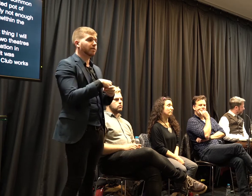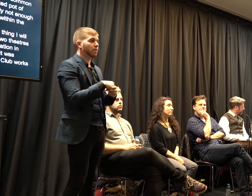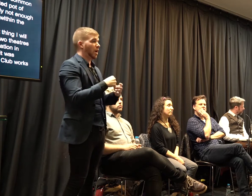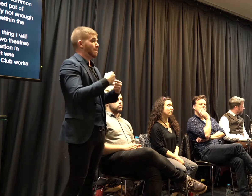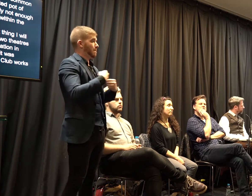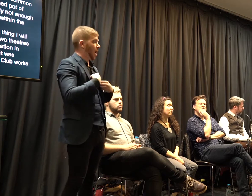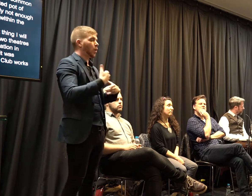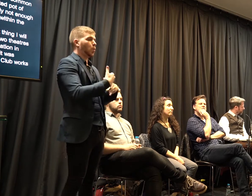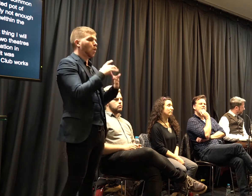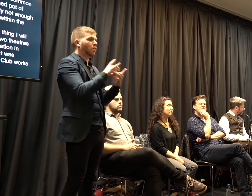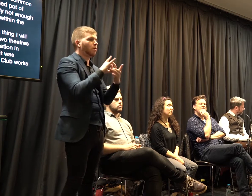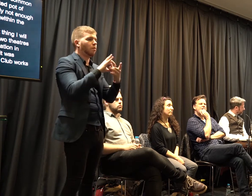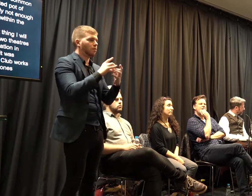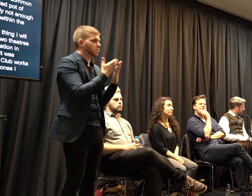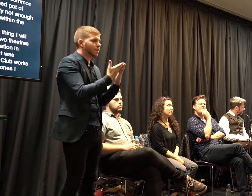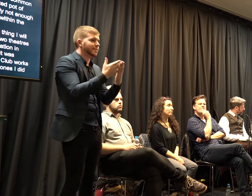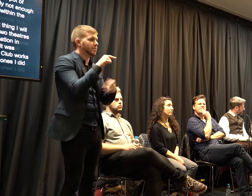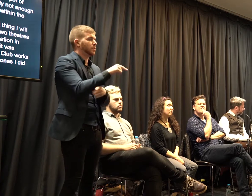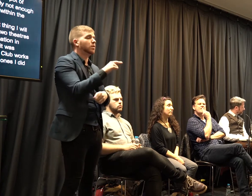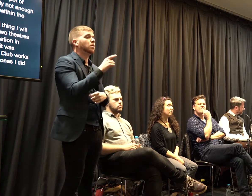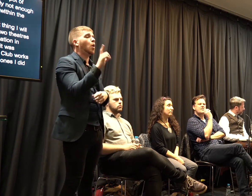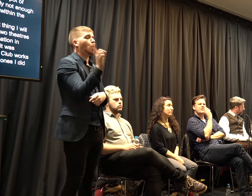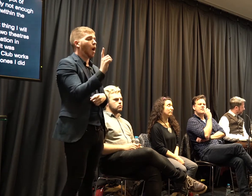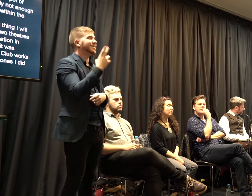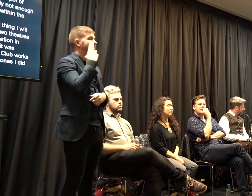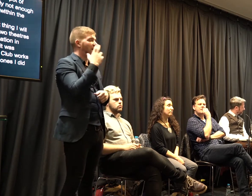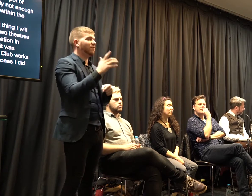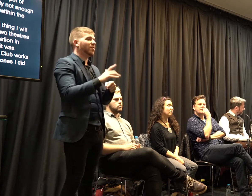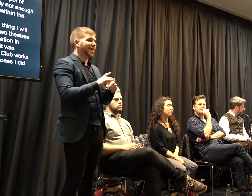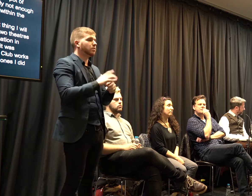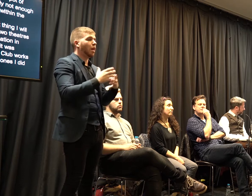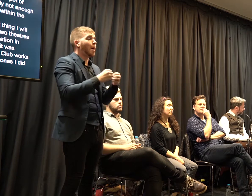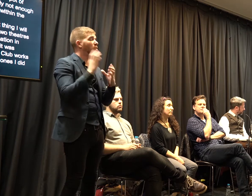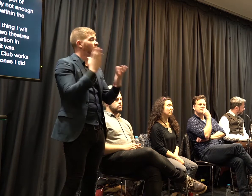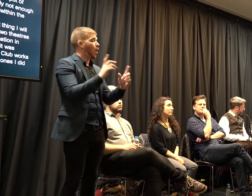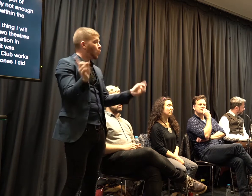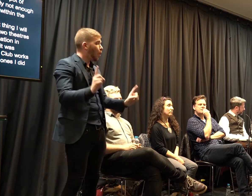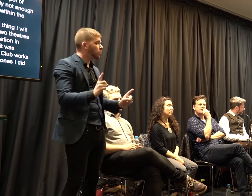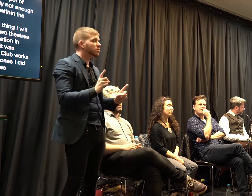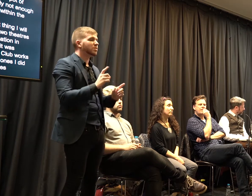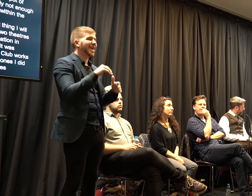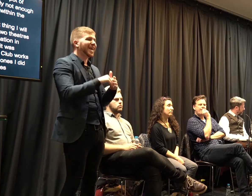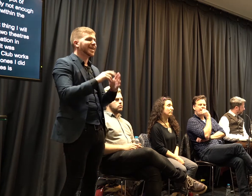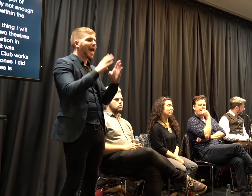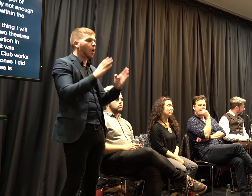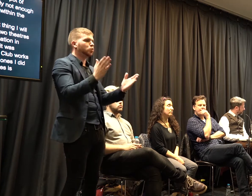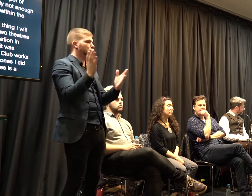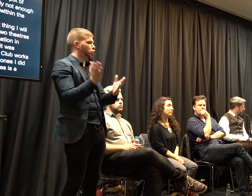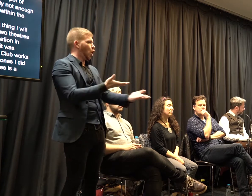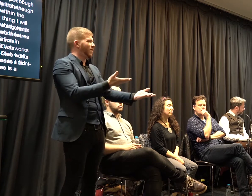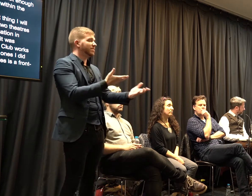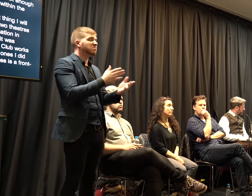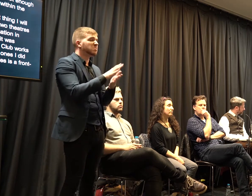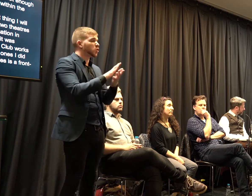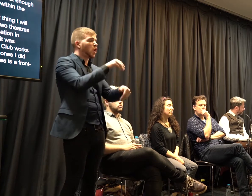ones I did my work in. What Deaf Theatre Club provides is a front of house service. It doesn't influence what shows are interpreted or what